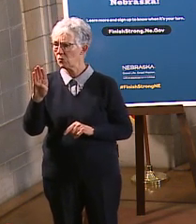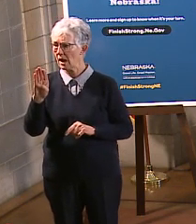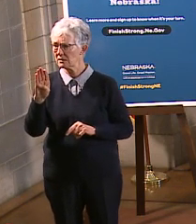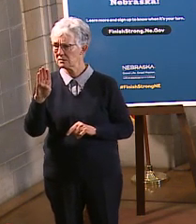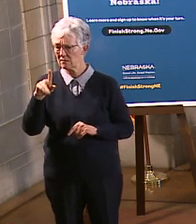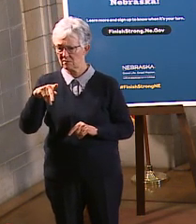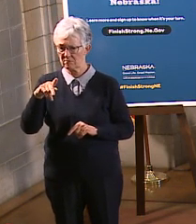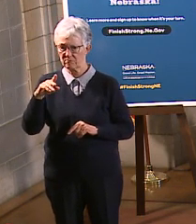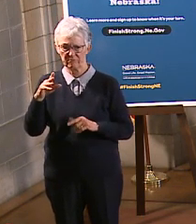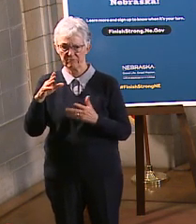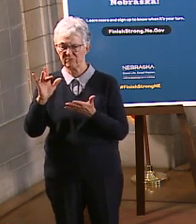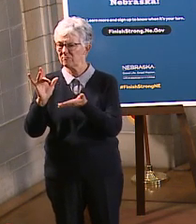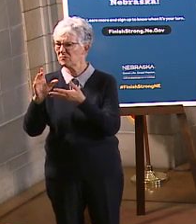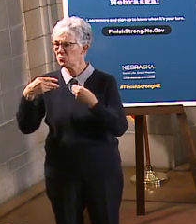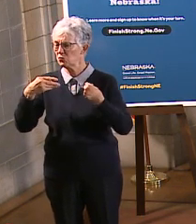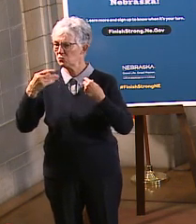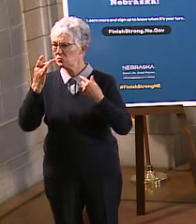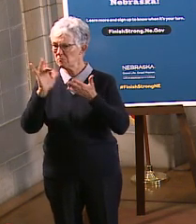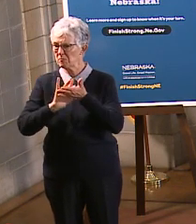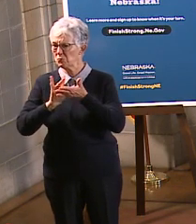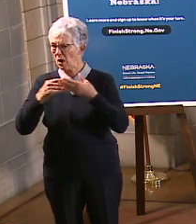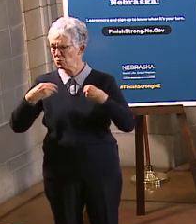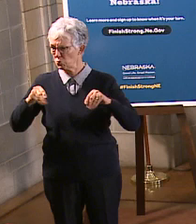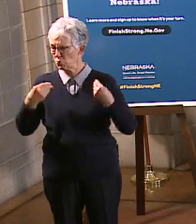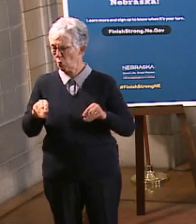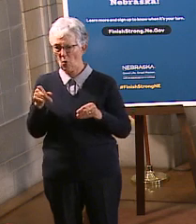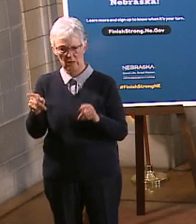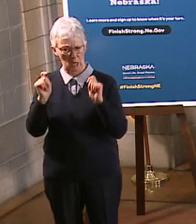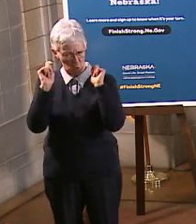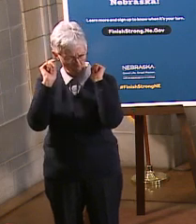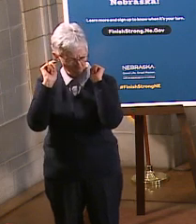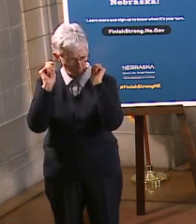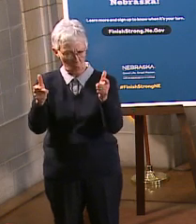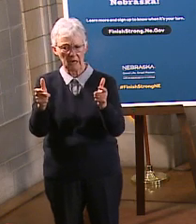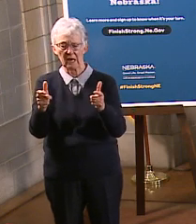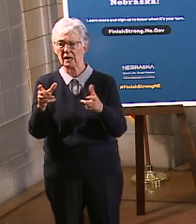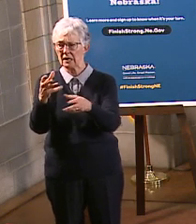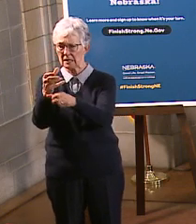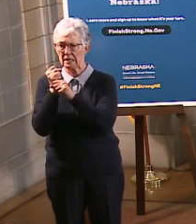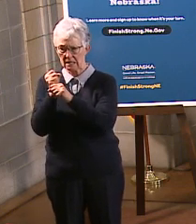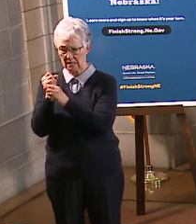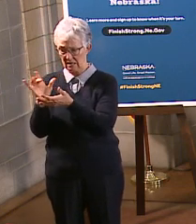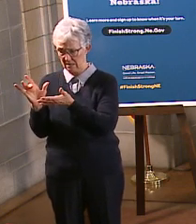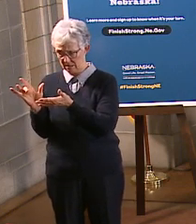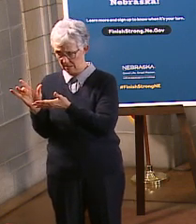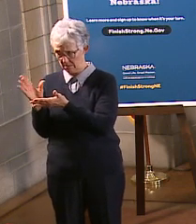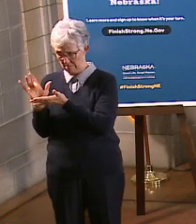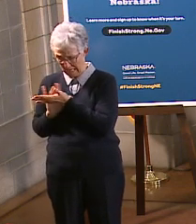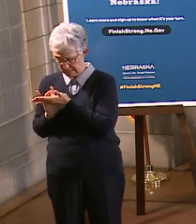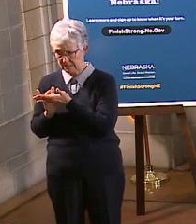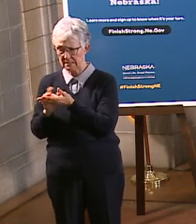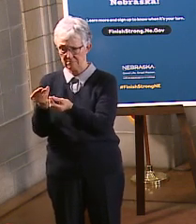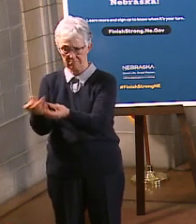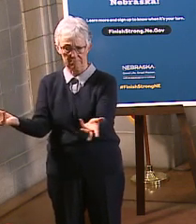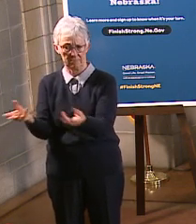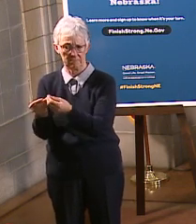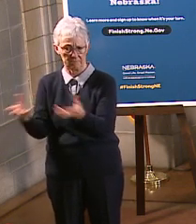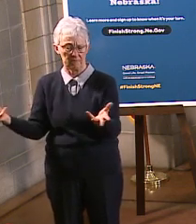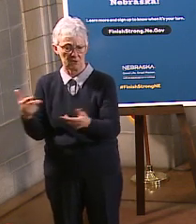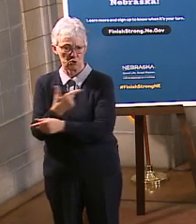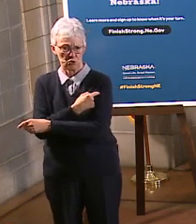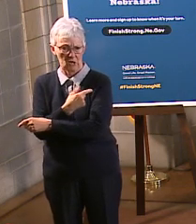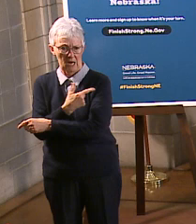community pharmacy, they were very quick to be able to get those vaccines administered, while some of the